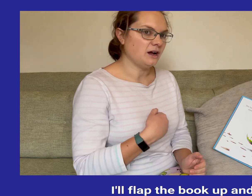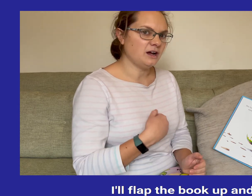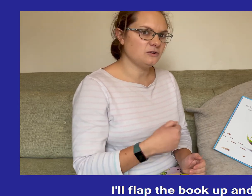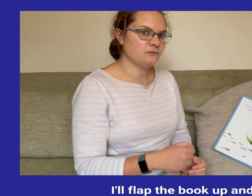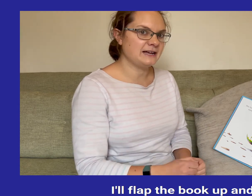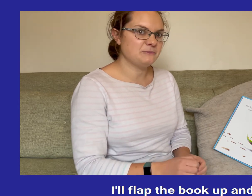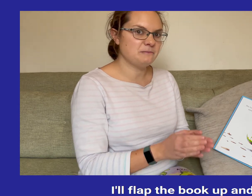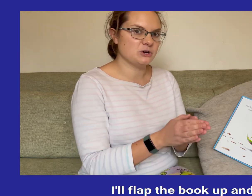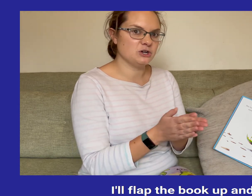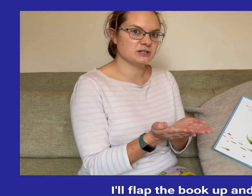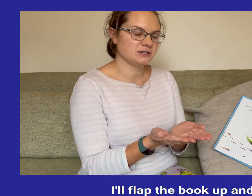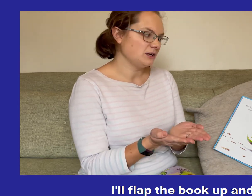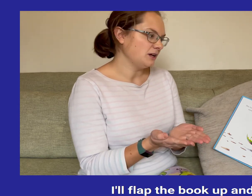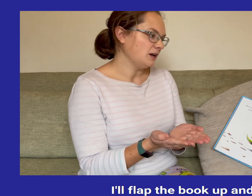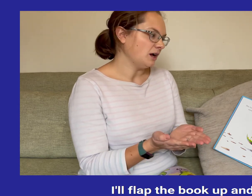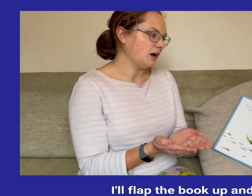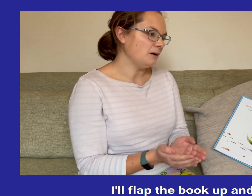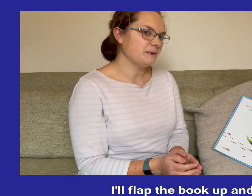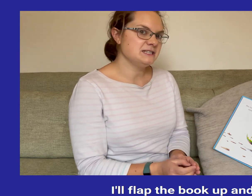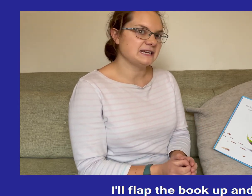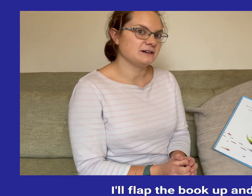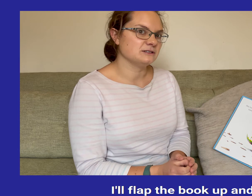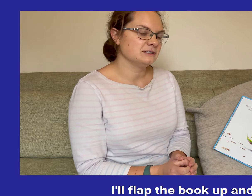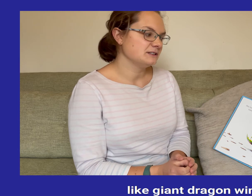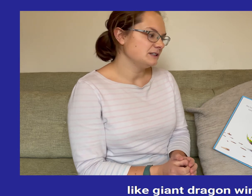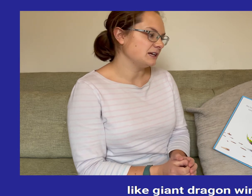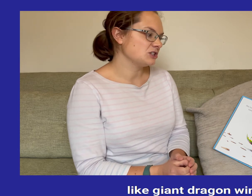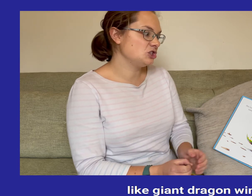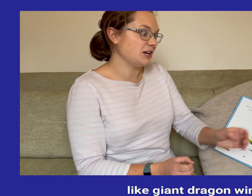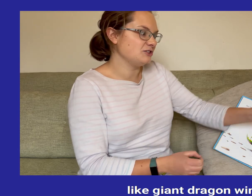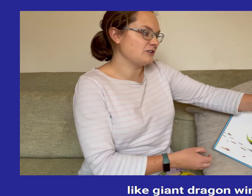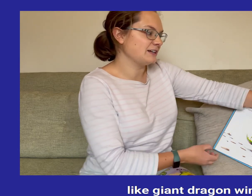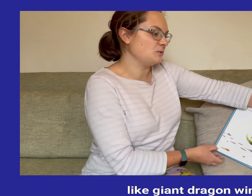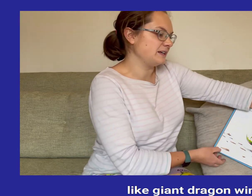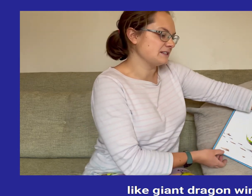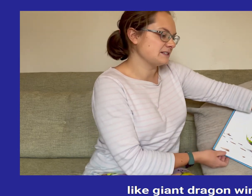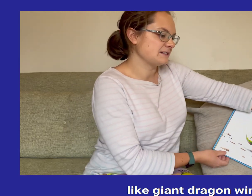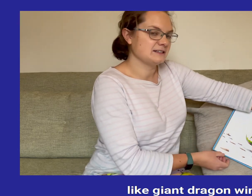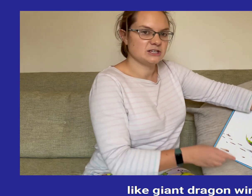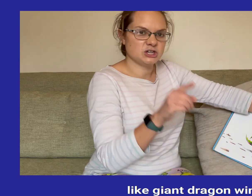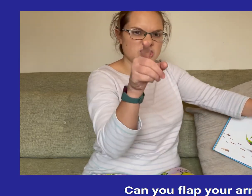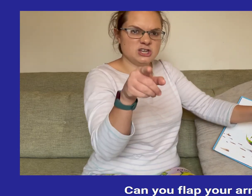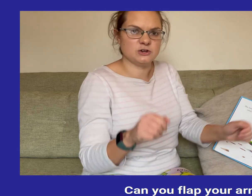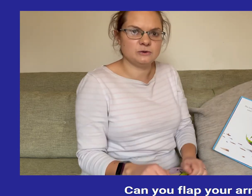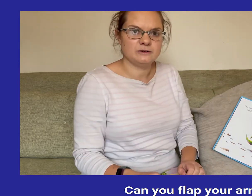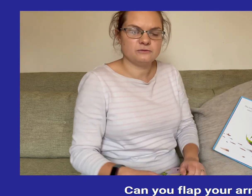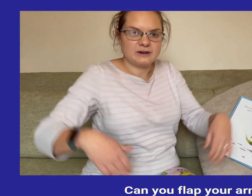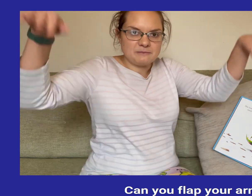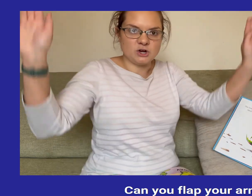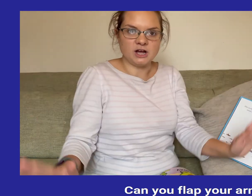I'll flap the book up and down like giant dragon wings. Can you flap your